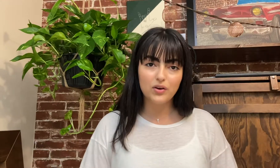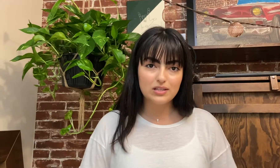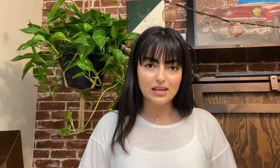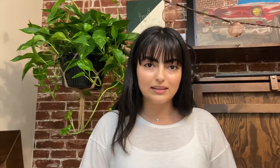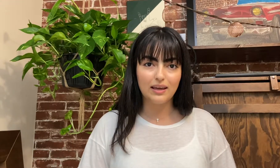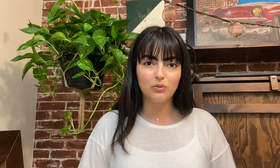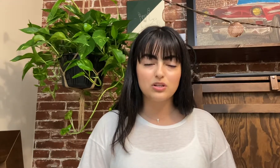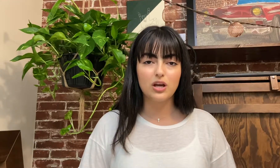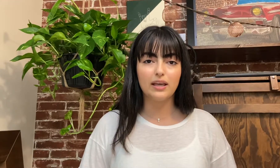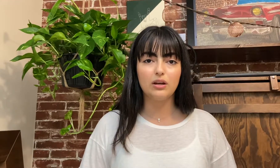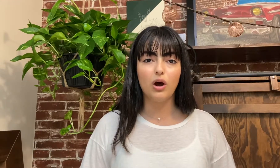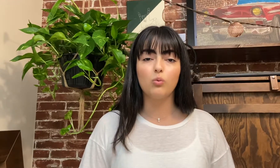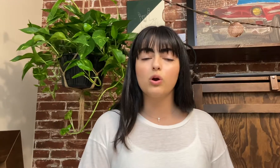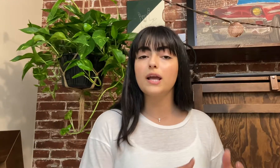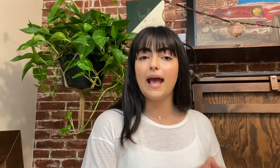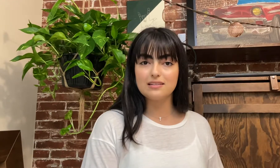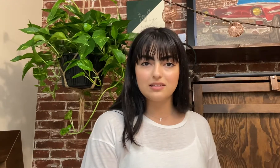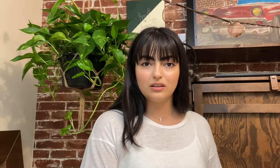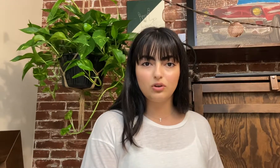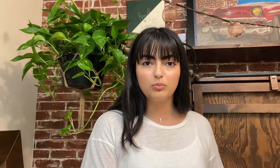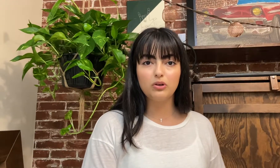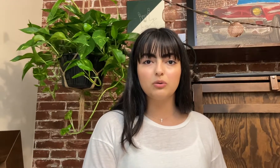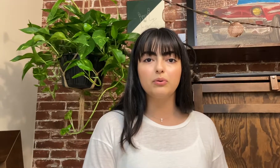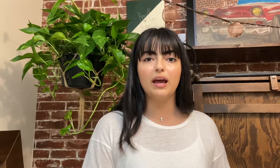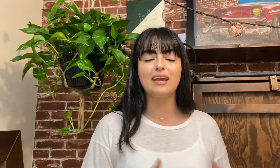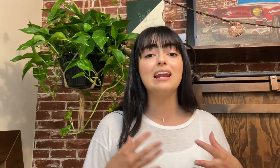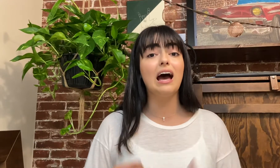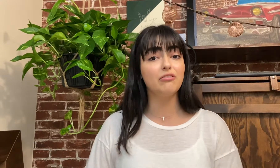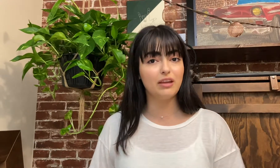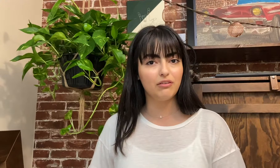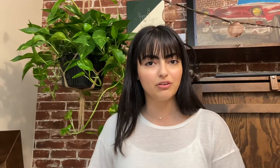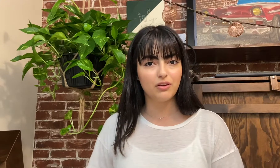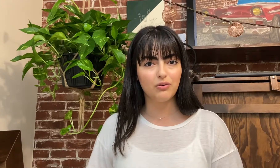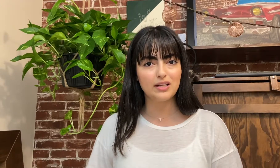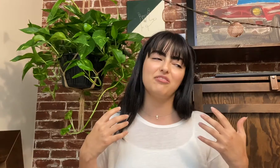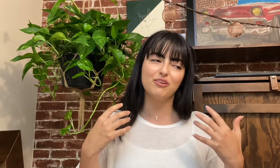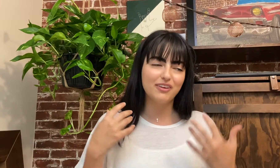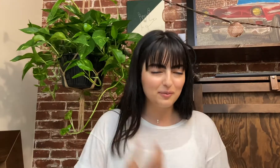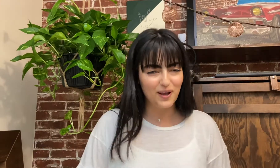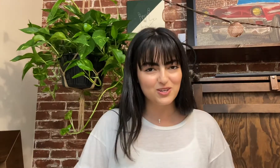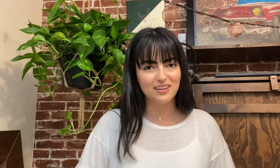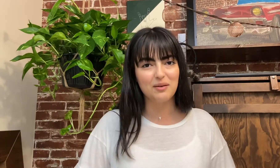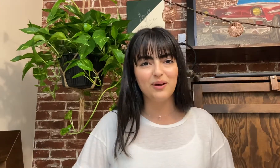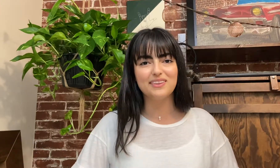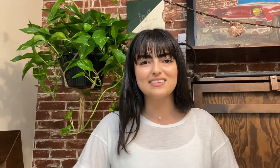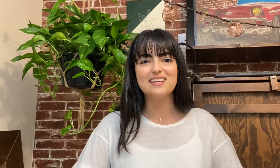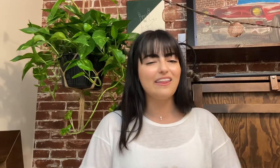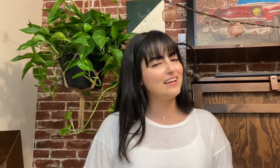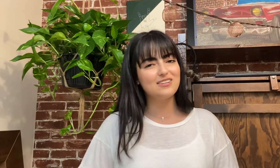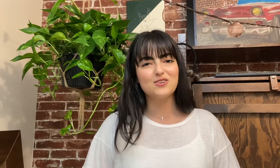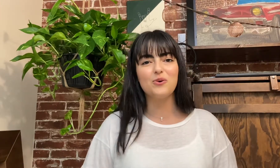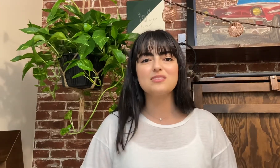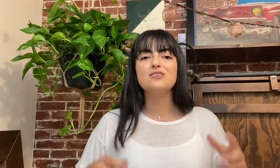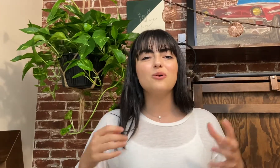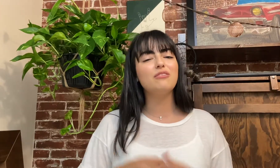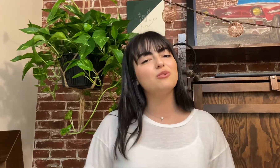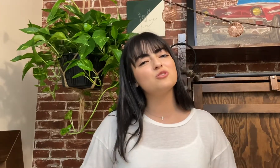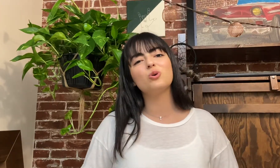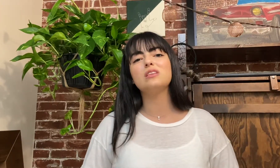sign language, I cannot work as an interpreter, but I can advocate for their right. I feel very passionately about this. I think it shows. So if you enjoyed this